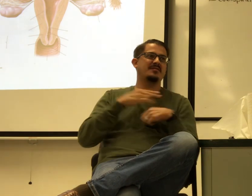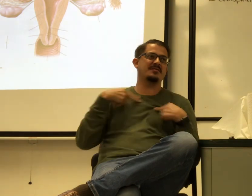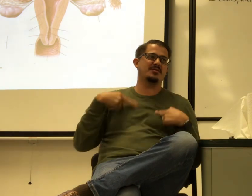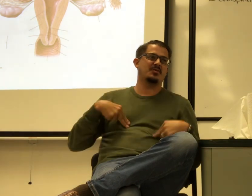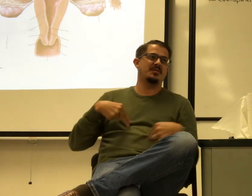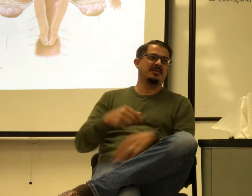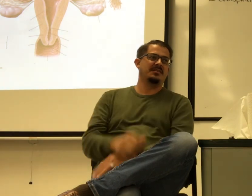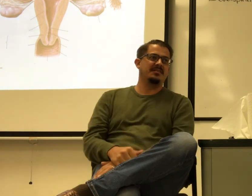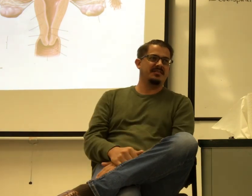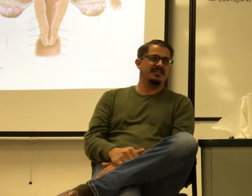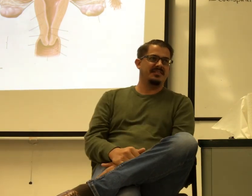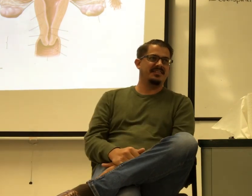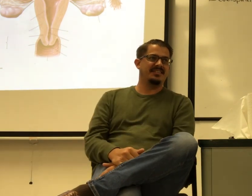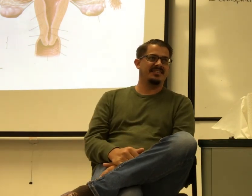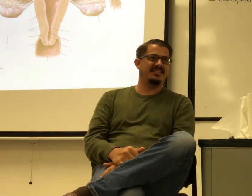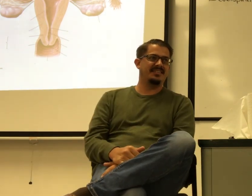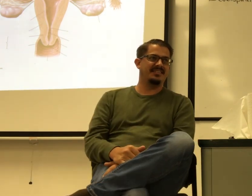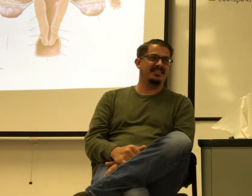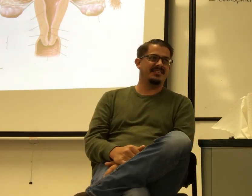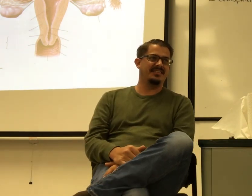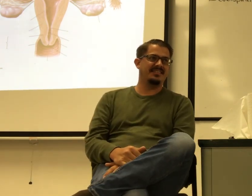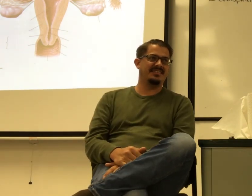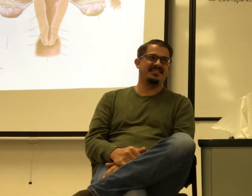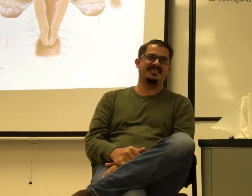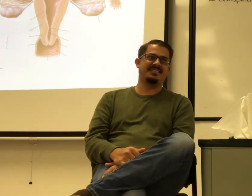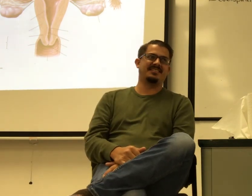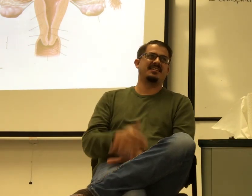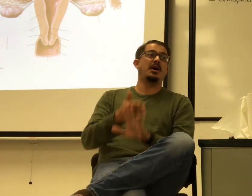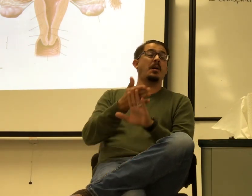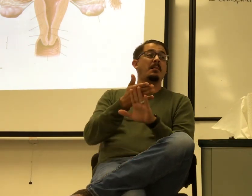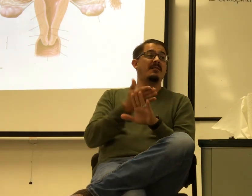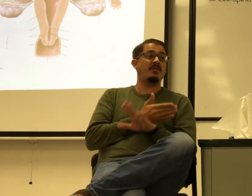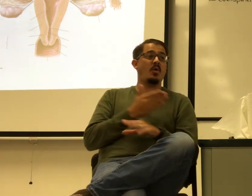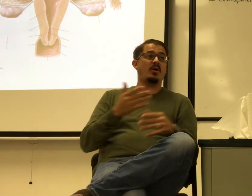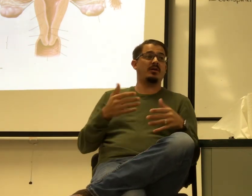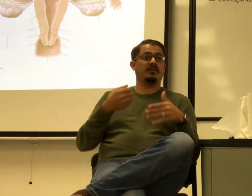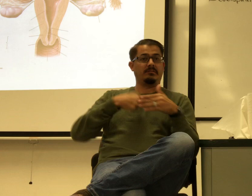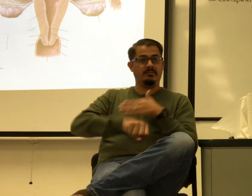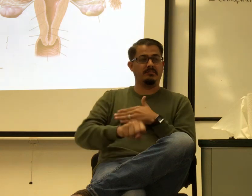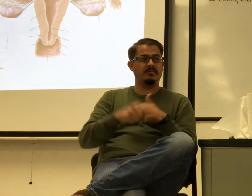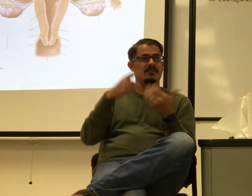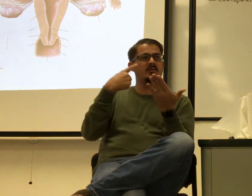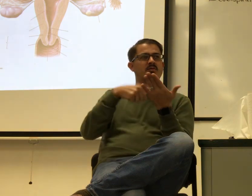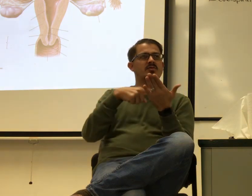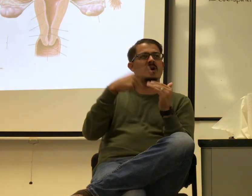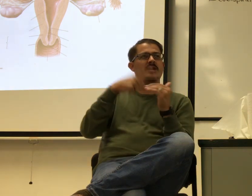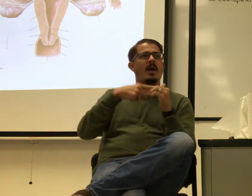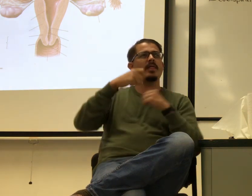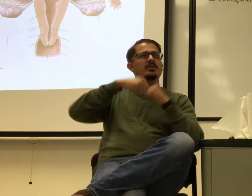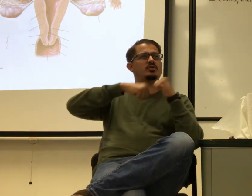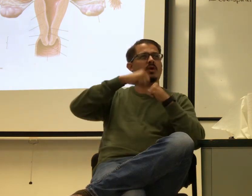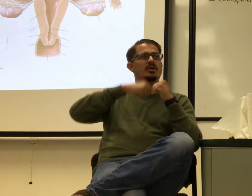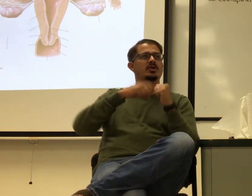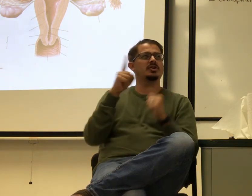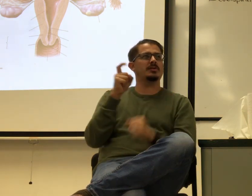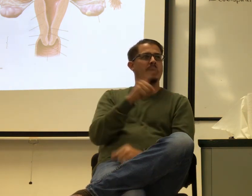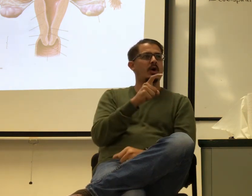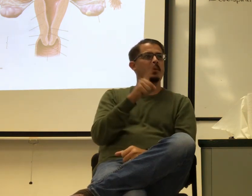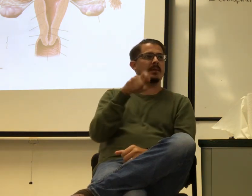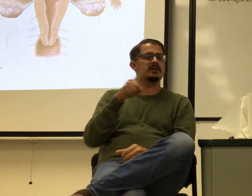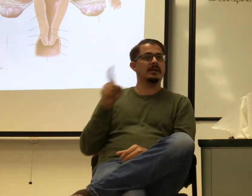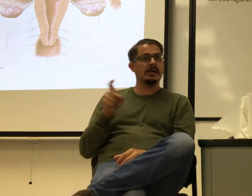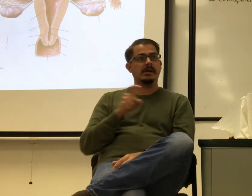up, before you're conceived, let's talk about all the structures the sperm must swim through